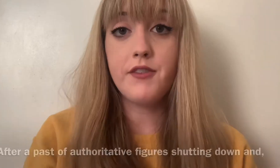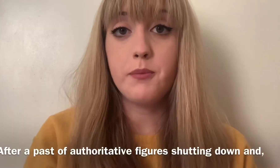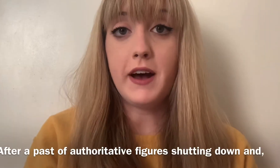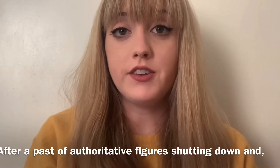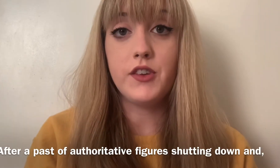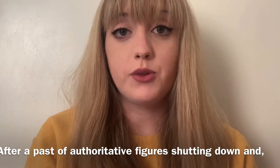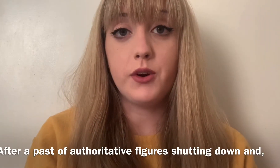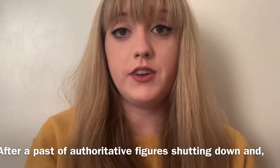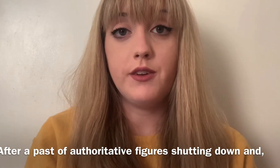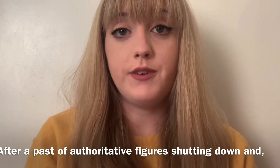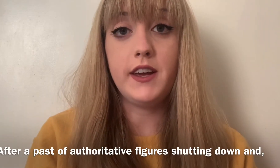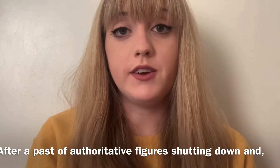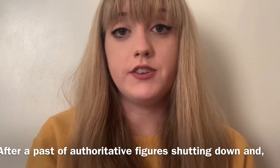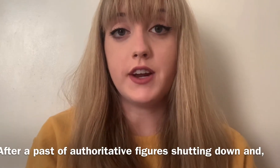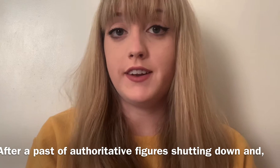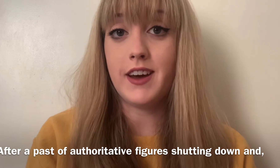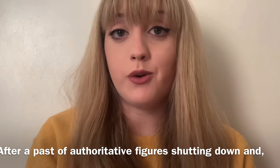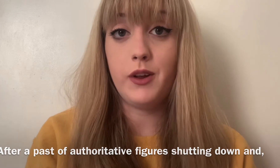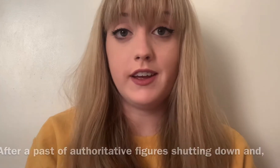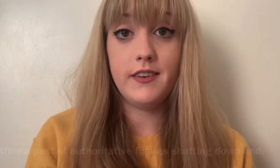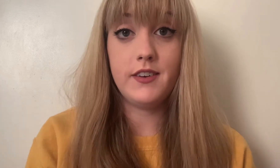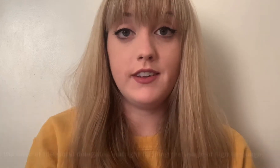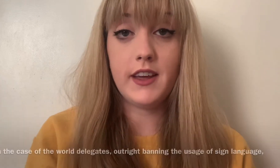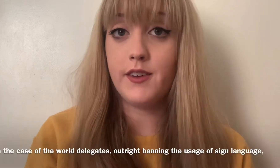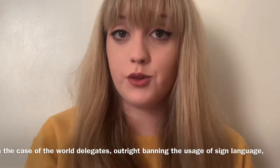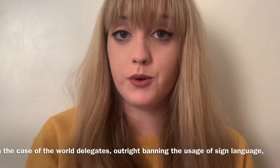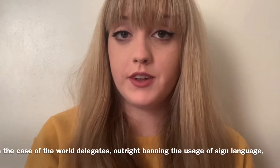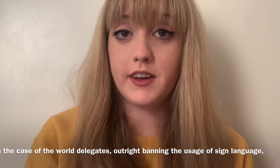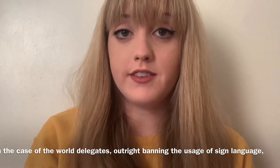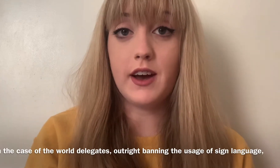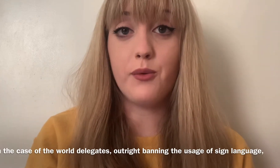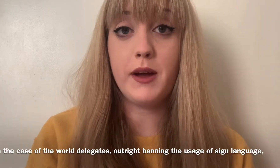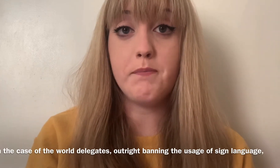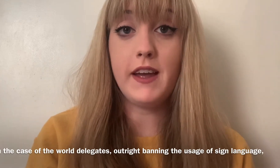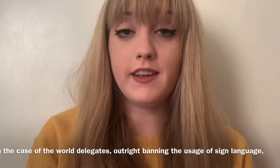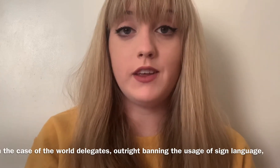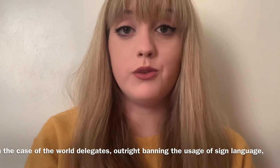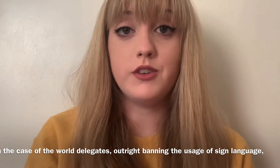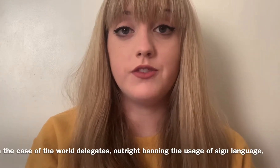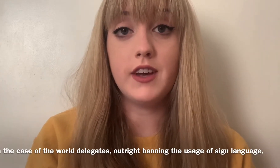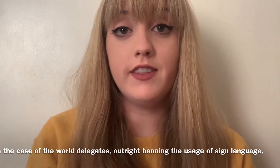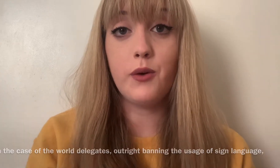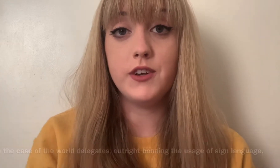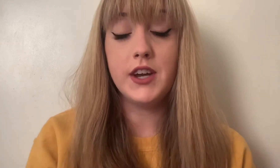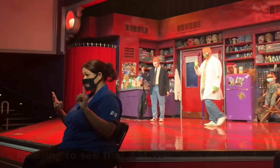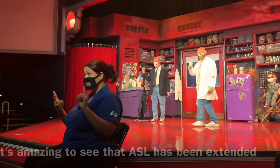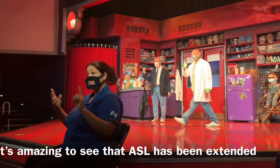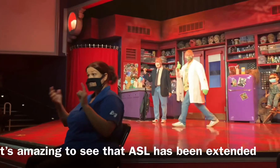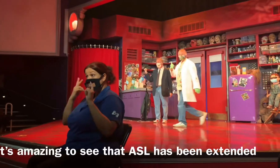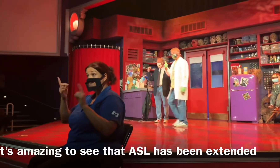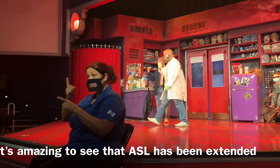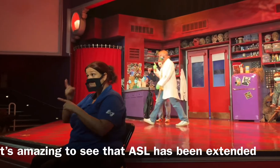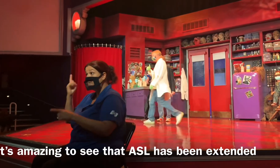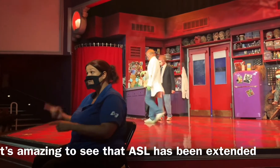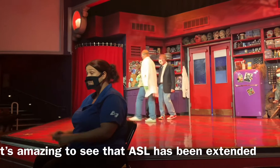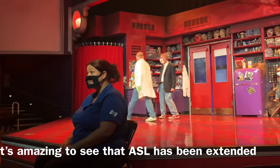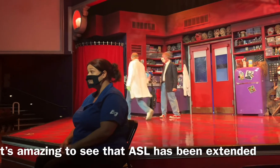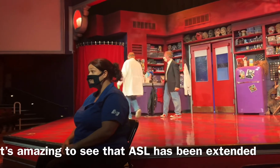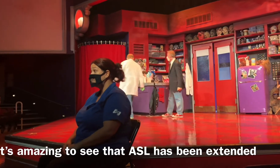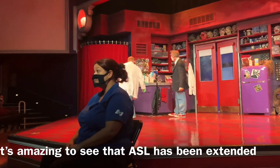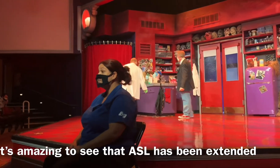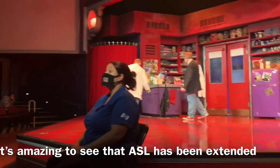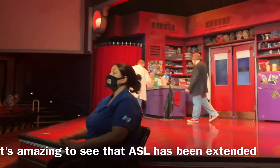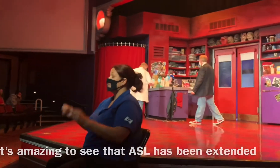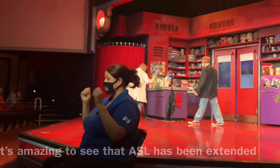after a past of authoritative figures shutting down and in the case of the world delegates outright banning the usage of sign language it's amazing to see that